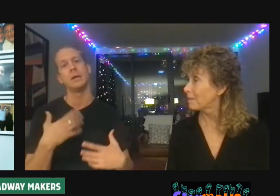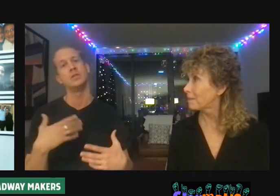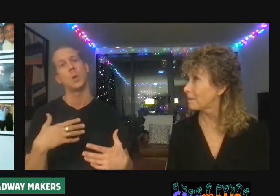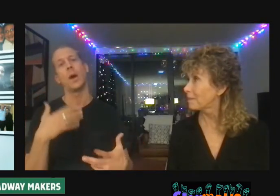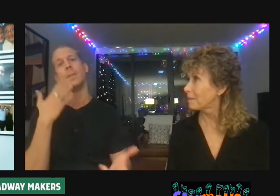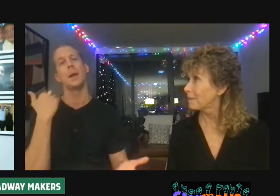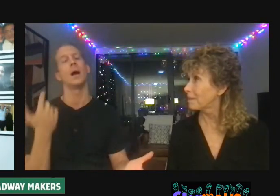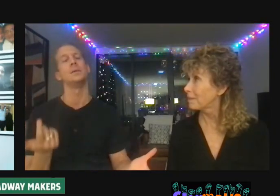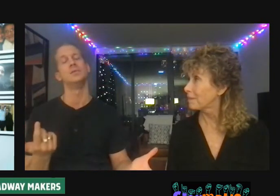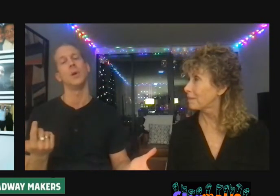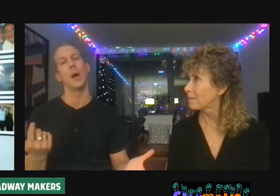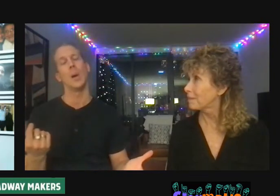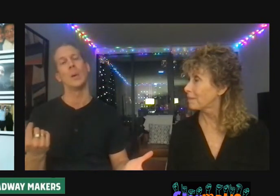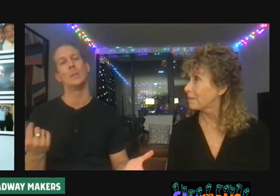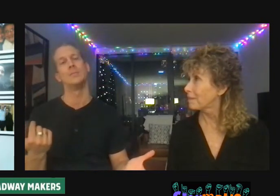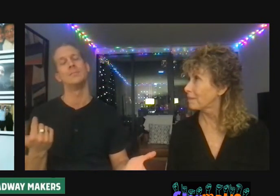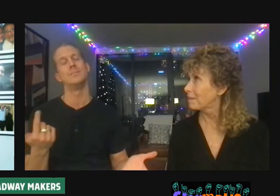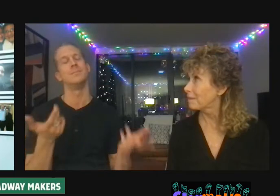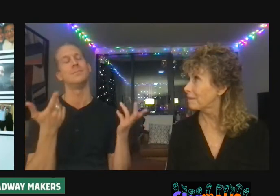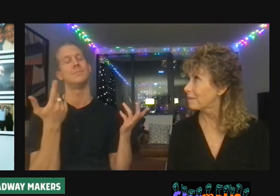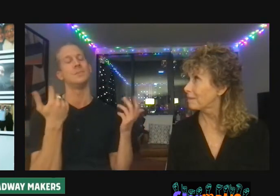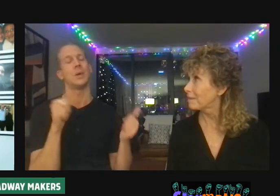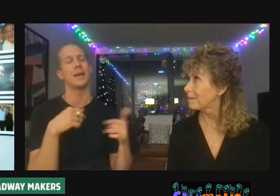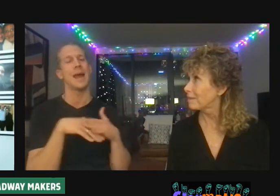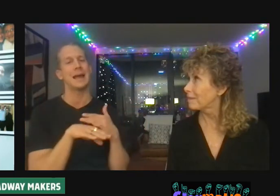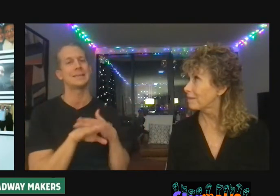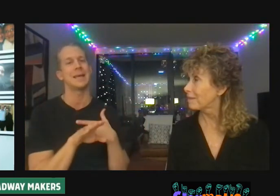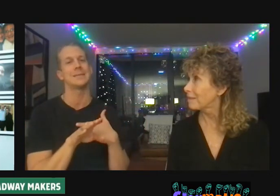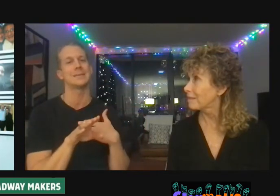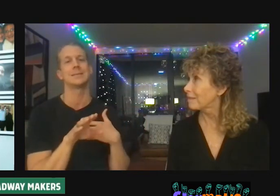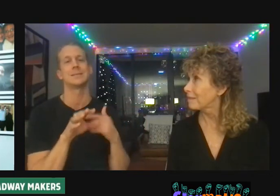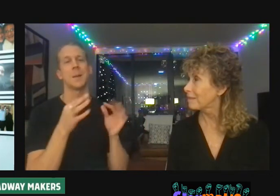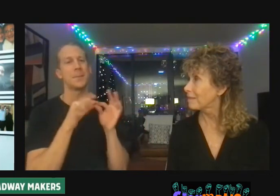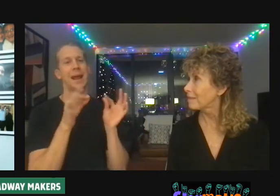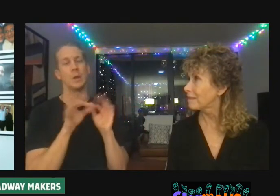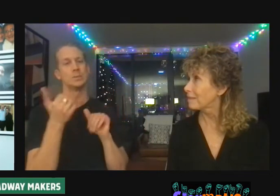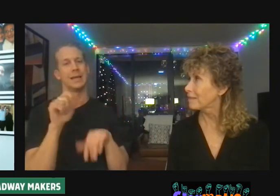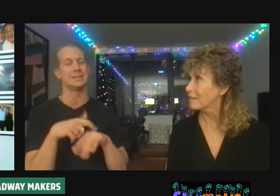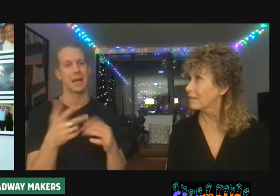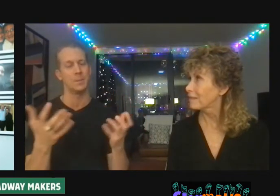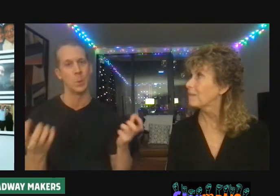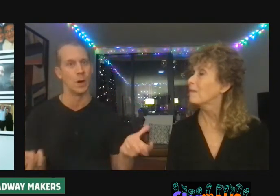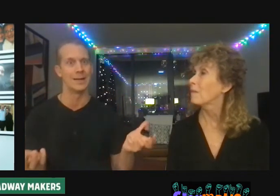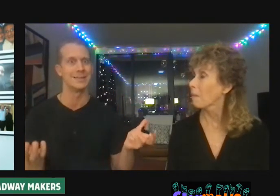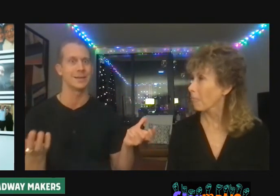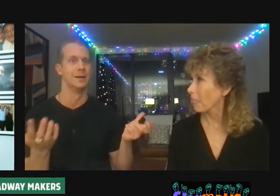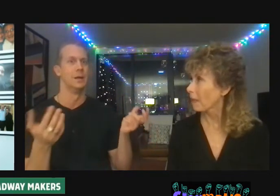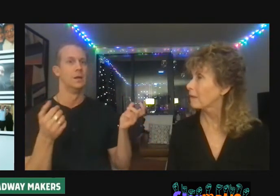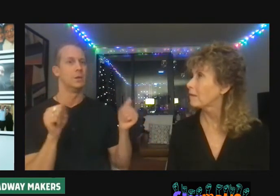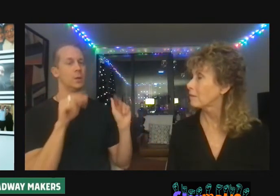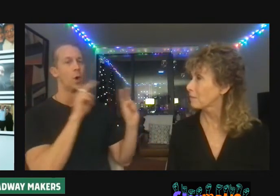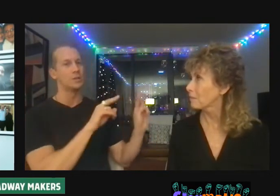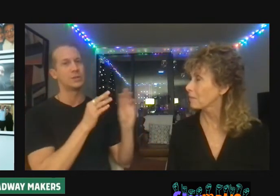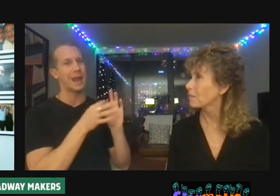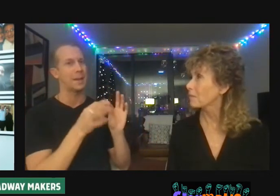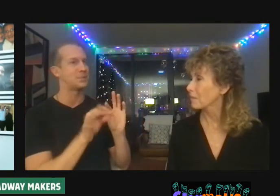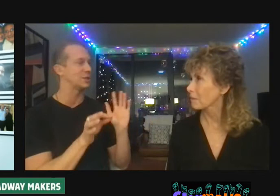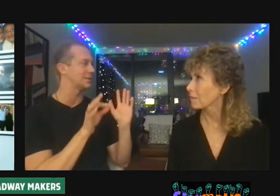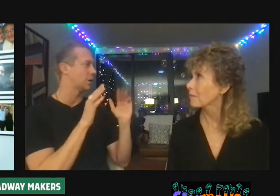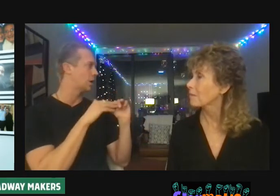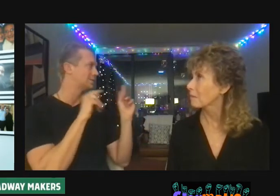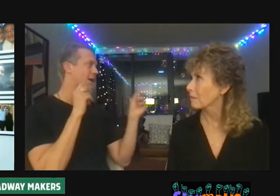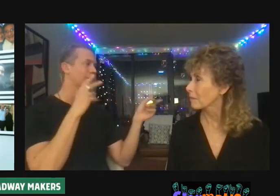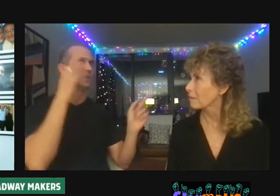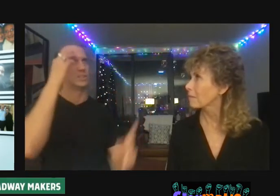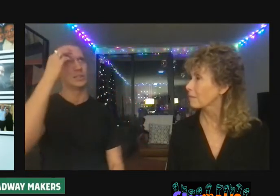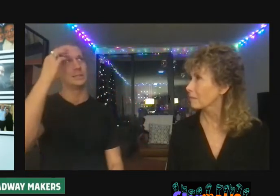television. I enjoy because, you can access subtitle anytime you want. You can watch